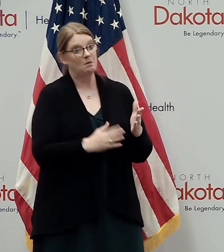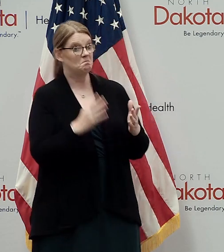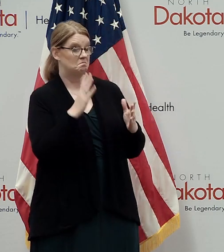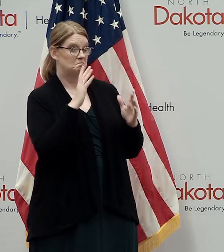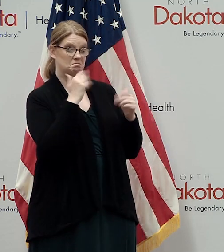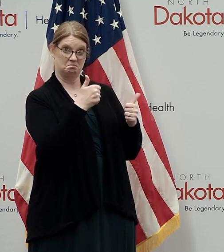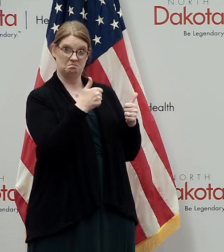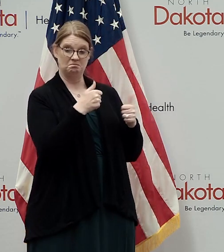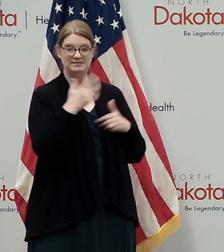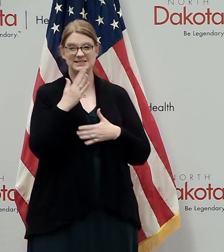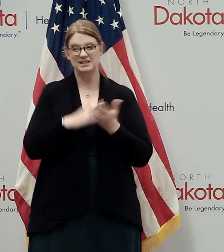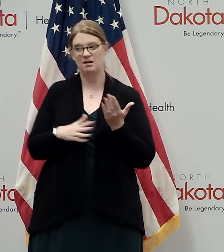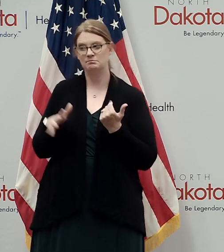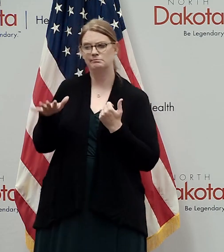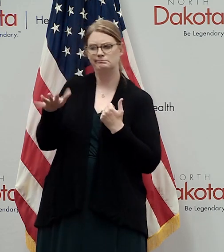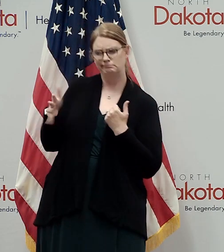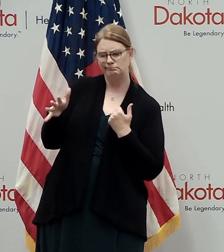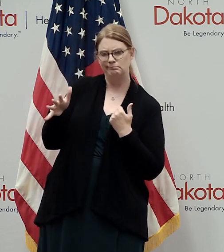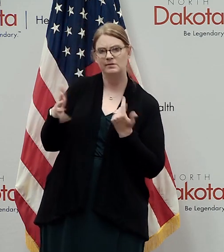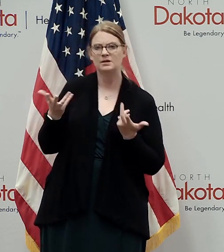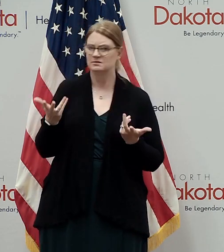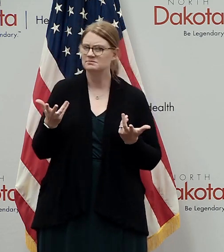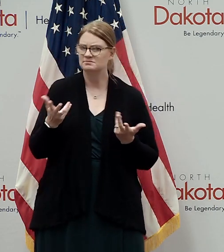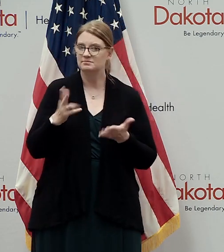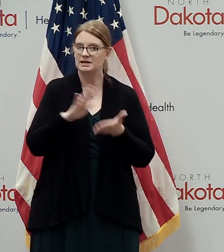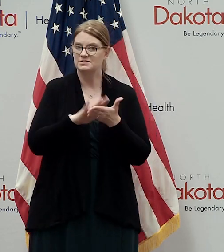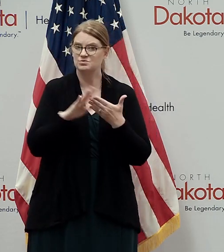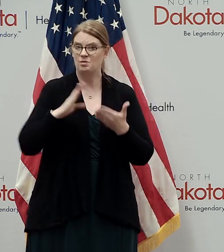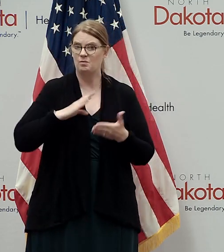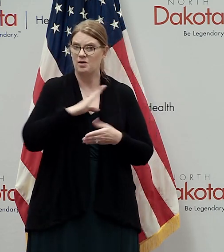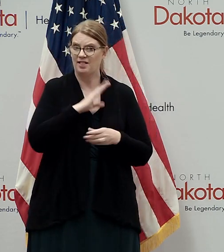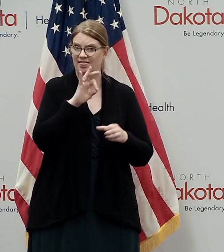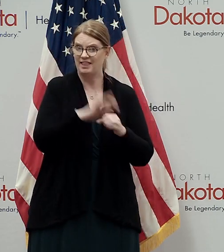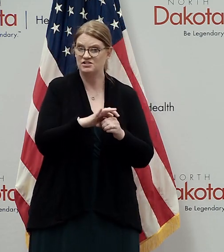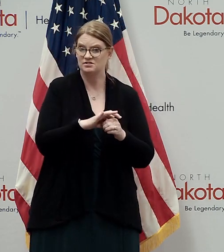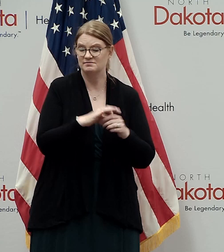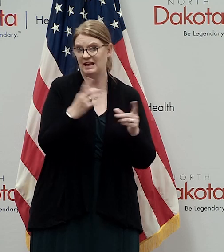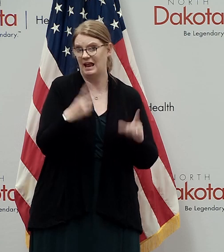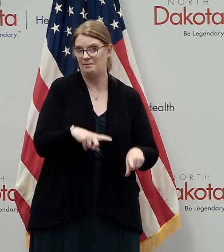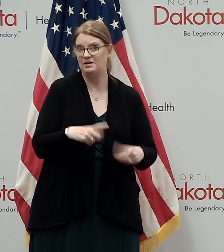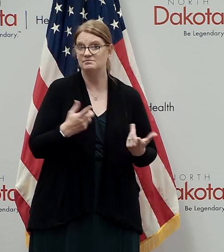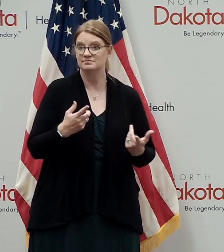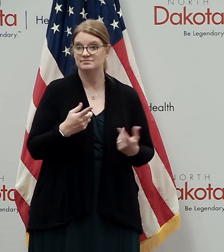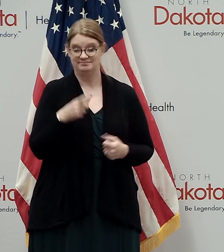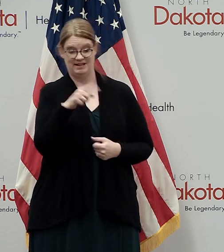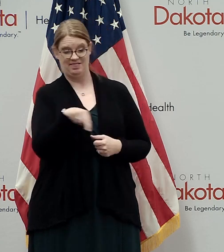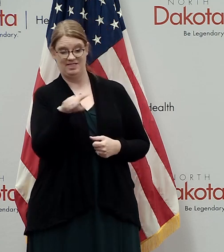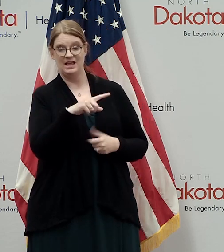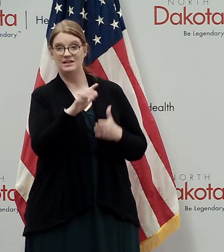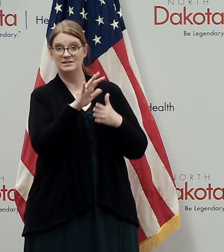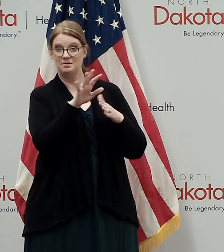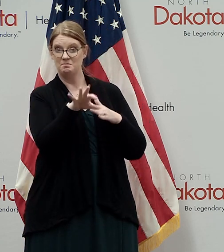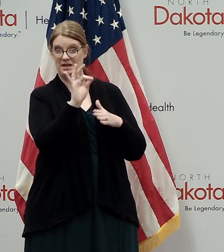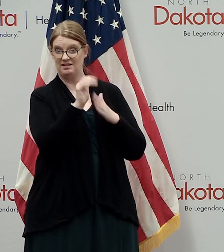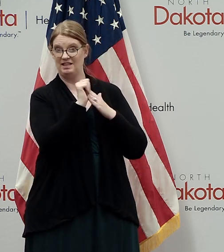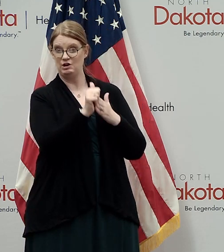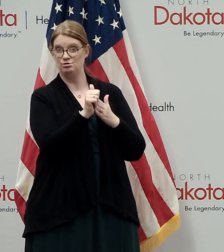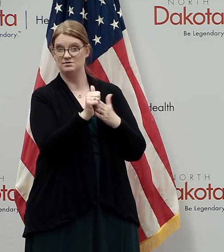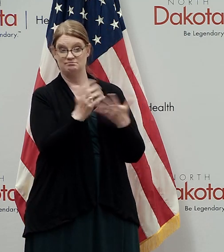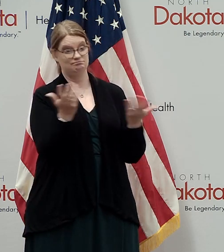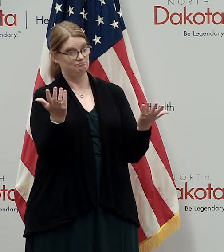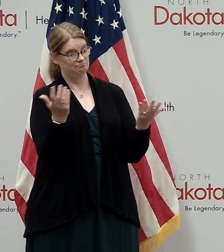that's when school board elections can happen, and school boards, one of the important things they get to do is pick leadership, and we